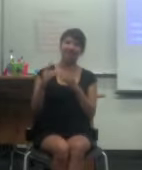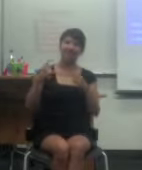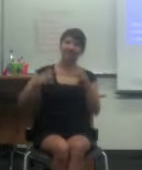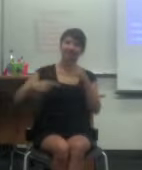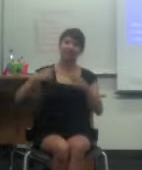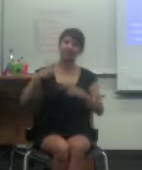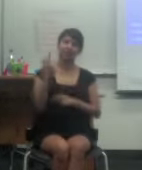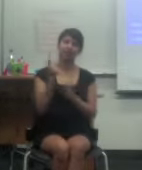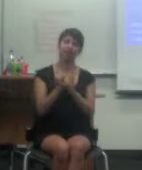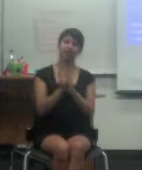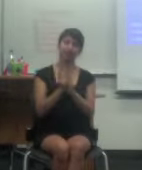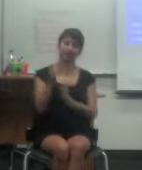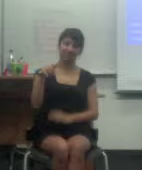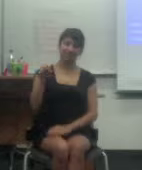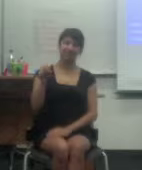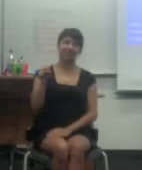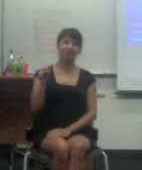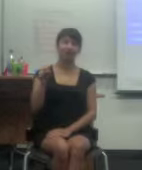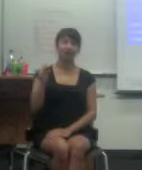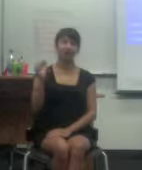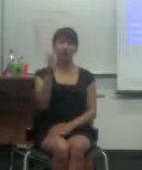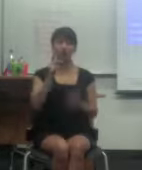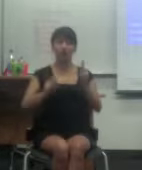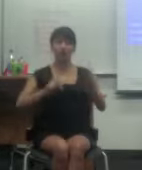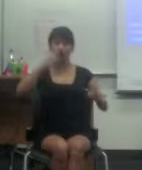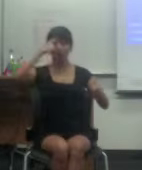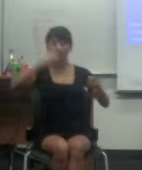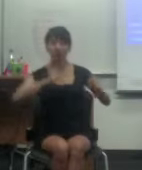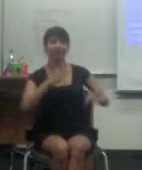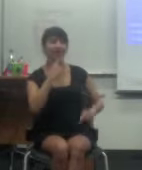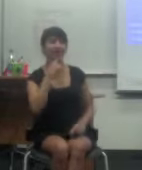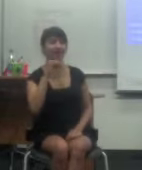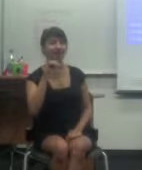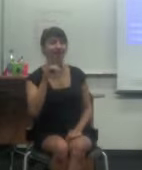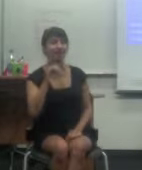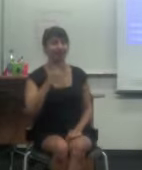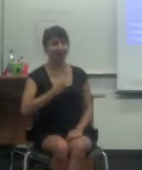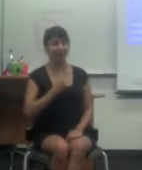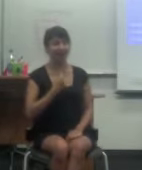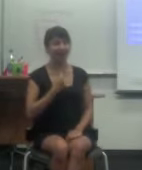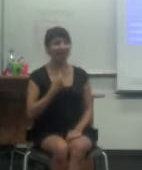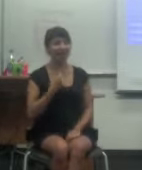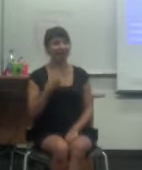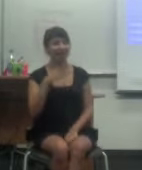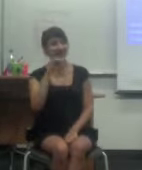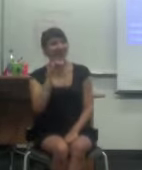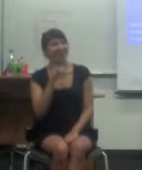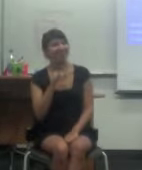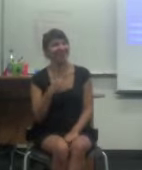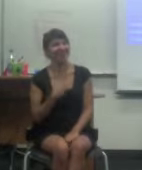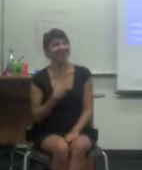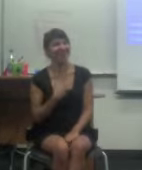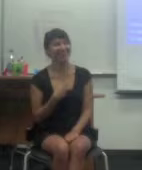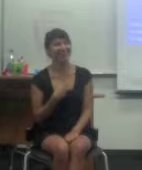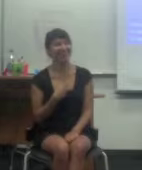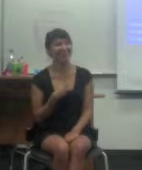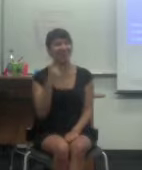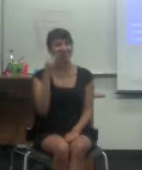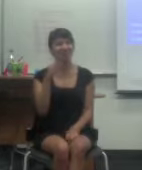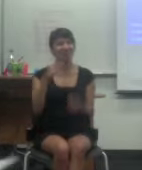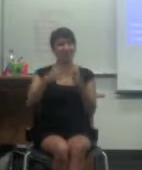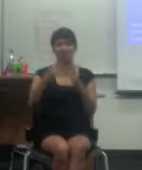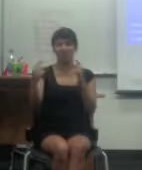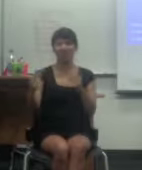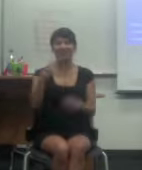those in favor of extending the debate say aye. Aye. All those opposed say nay. Great. We've